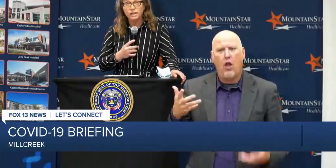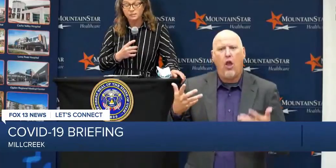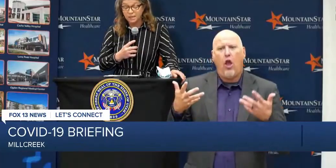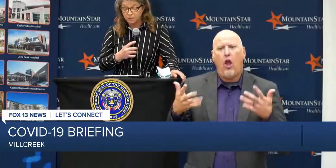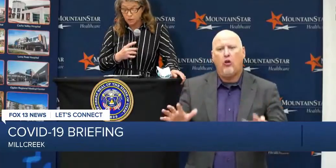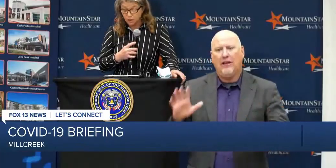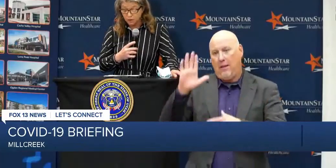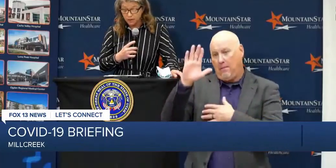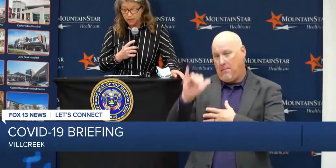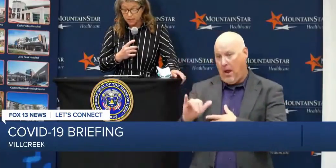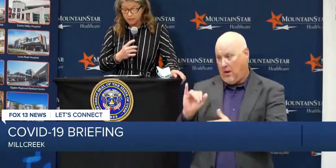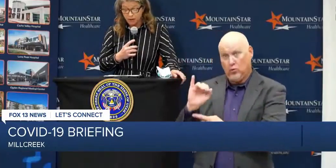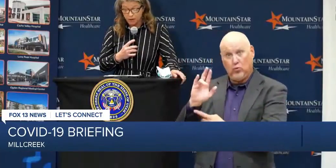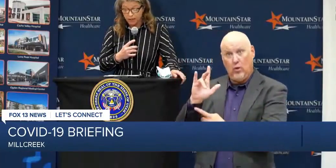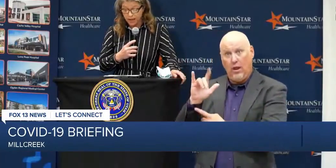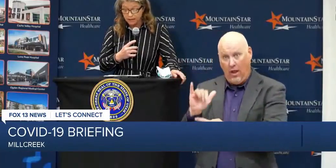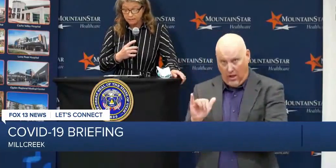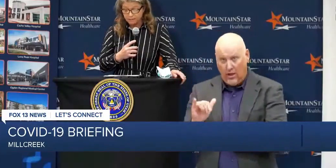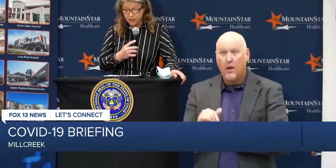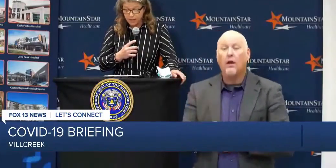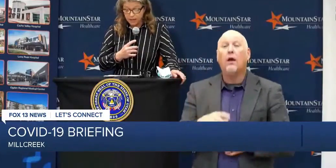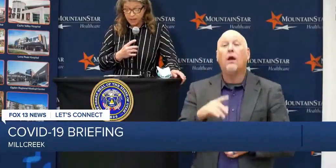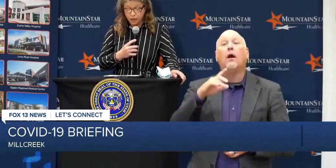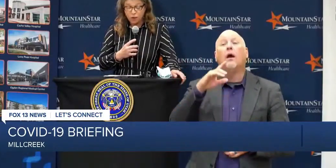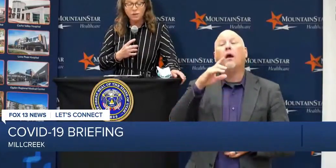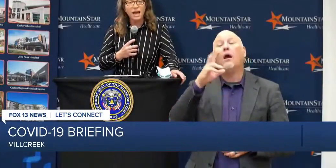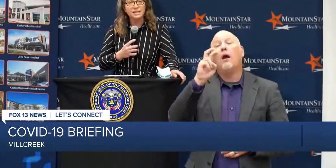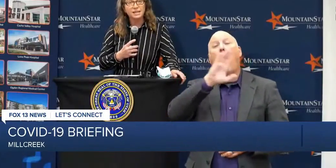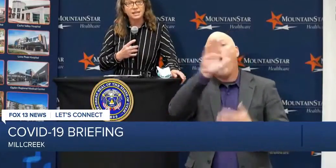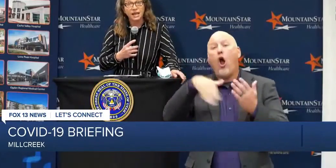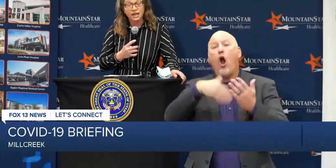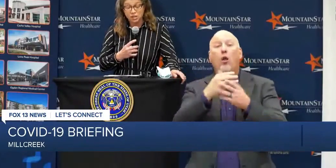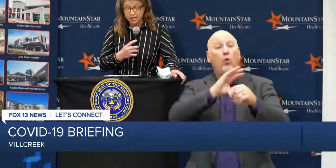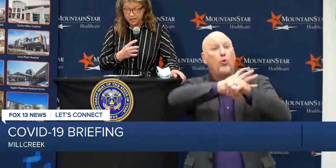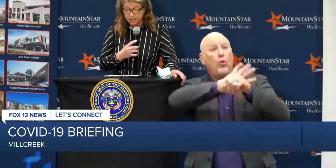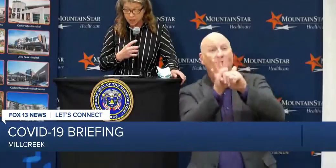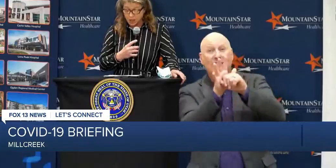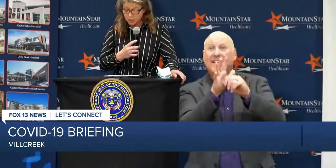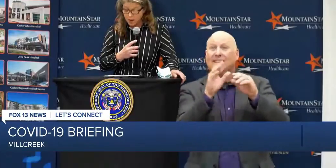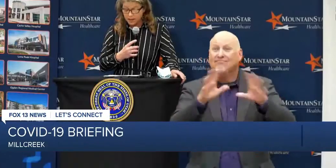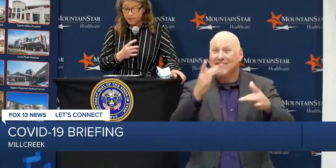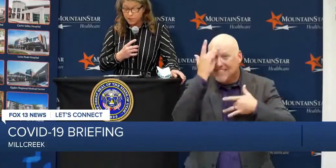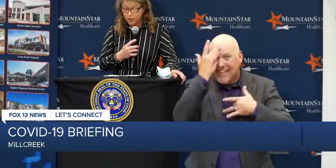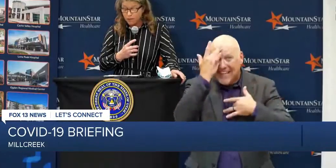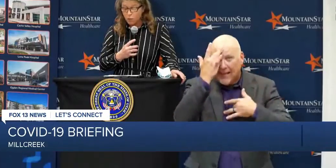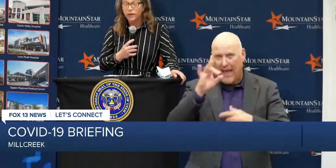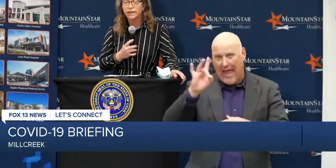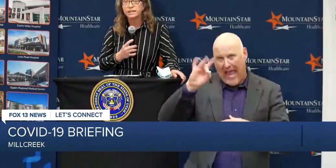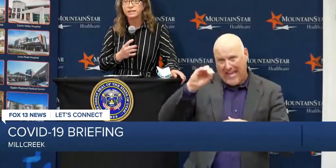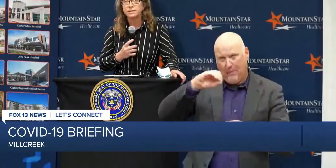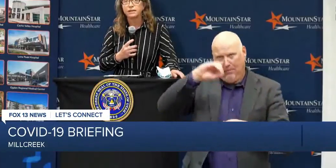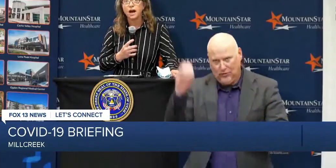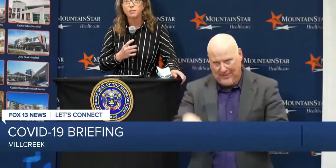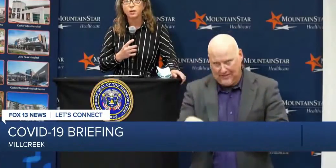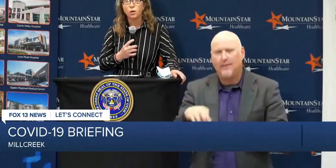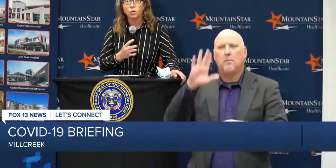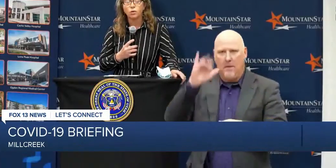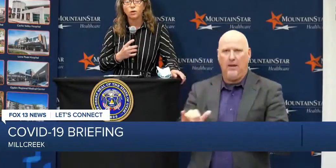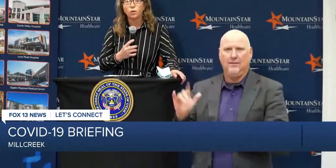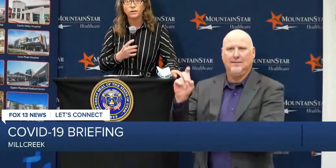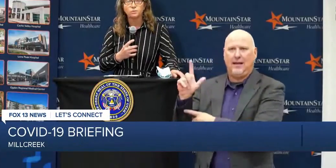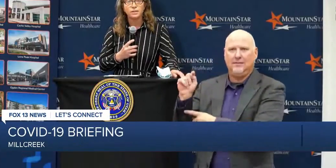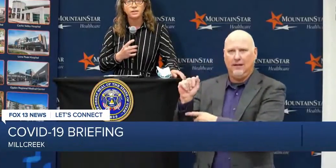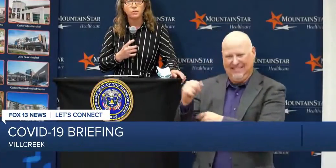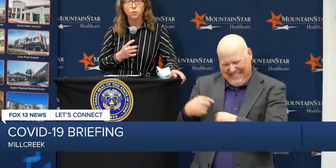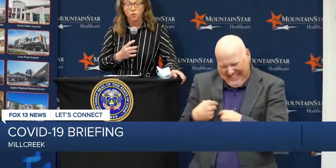most transmissible COVID-19 variant yet. It could be as contagious as the chickenpox and spread more easily than the common